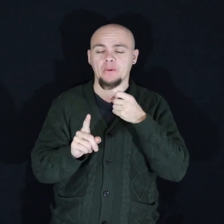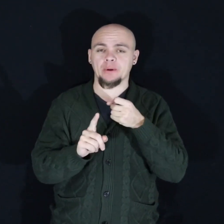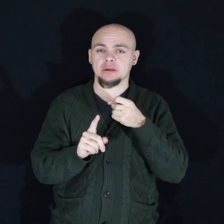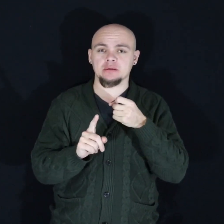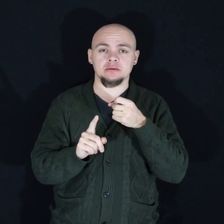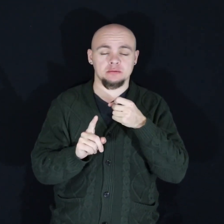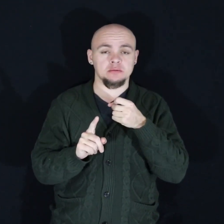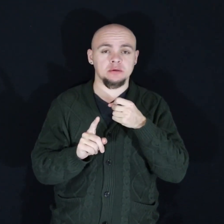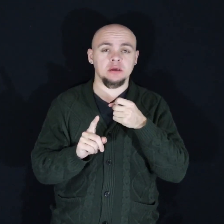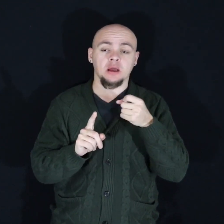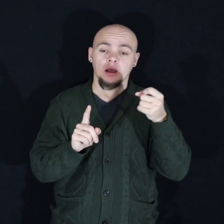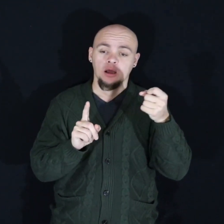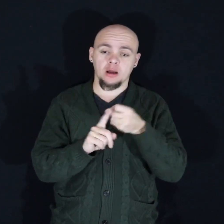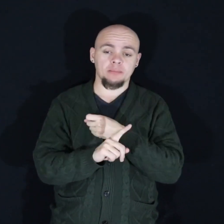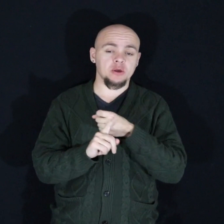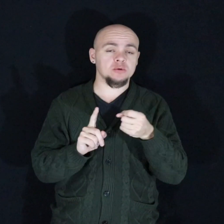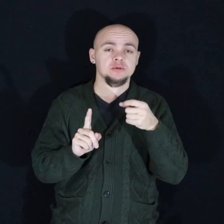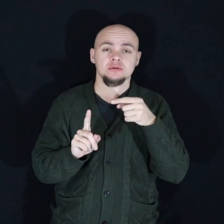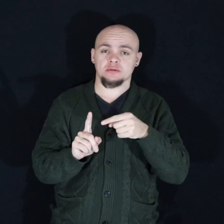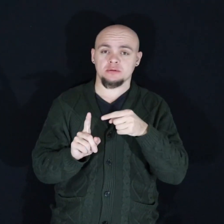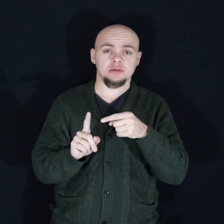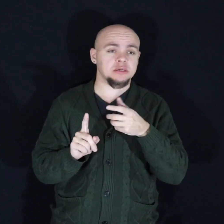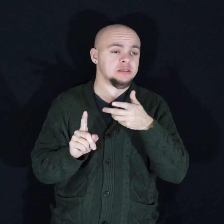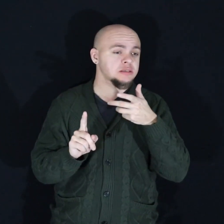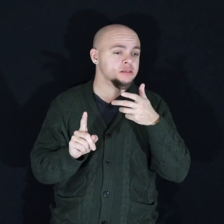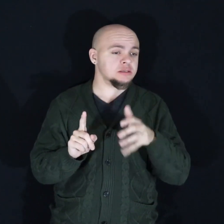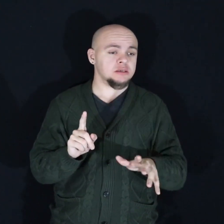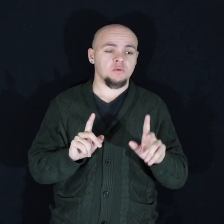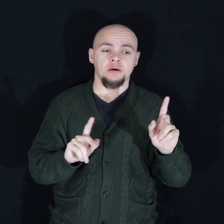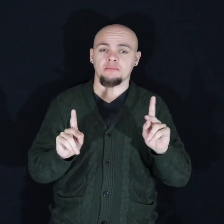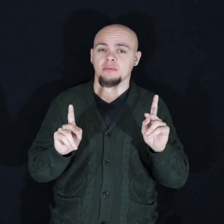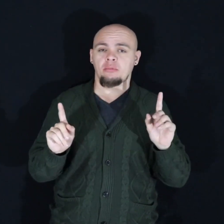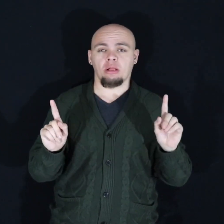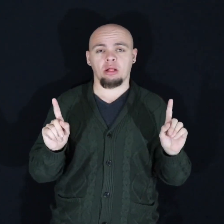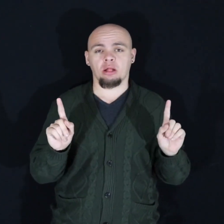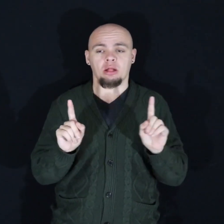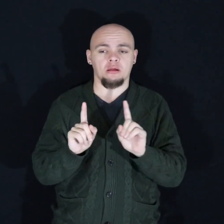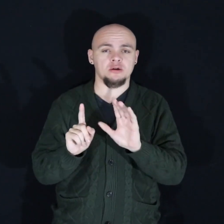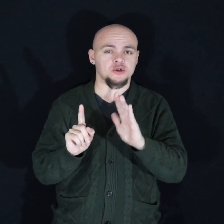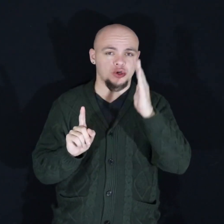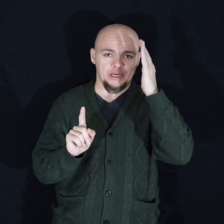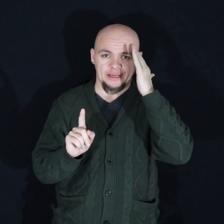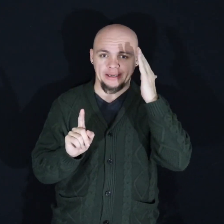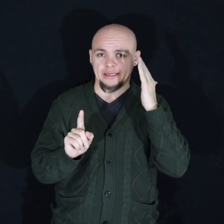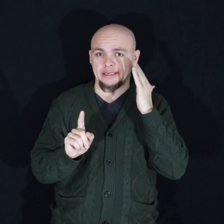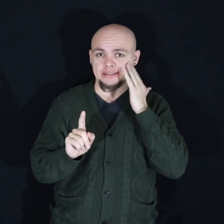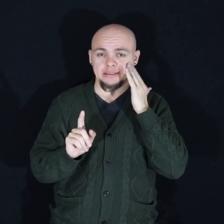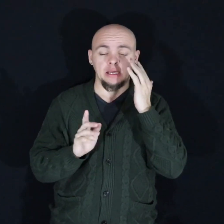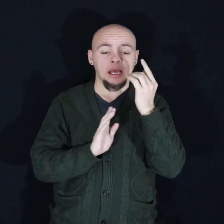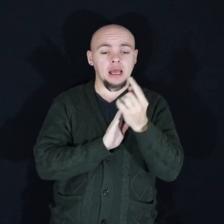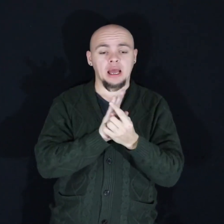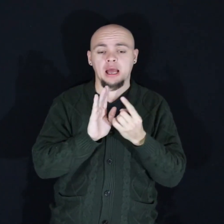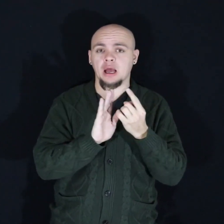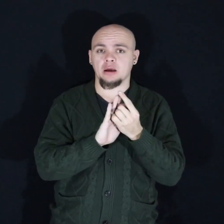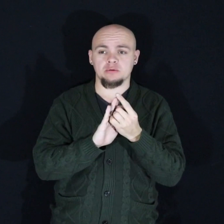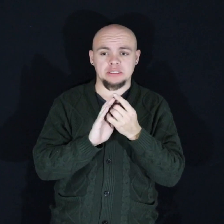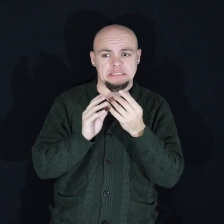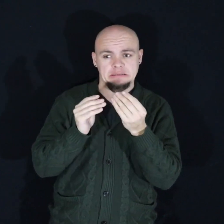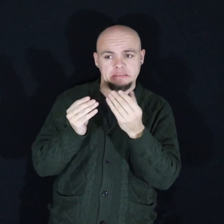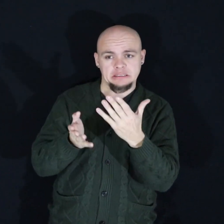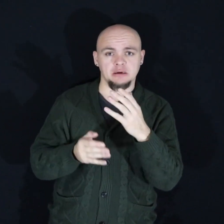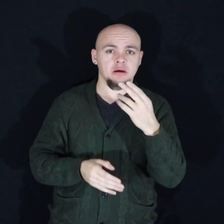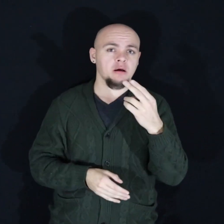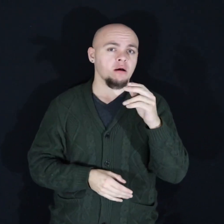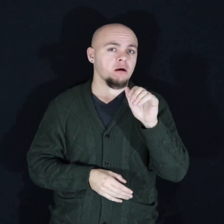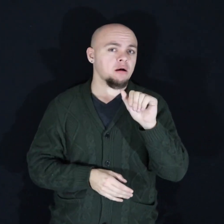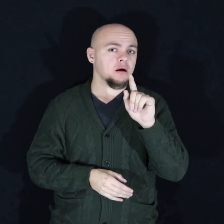that she was abused, and she did not want anyone to come close to her head. It took me hours to put the halter on her, but I would reward